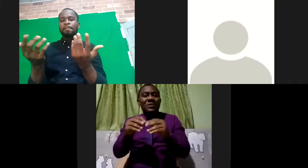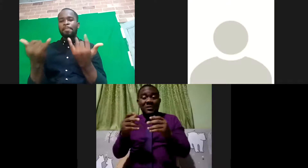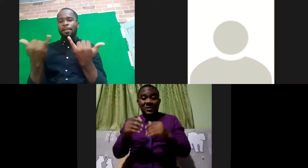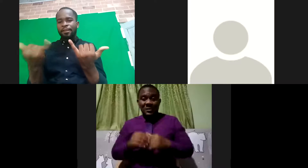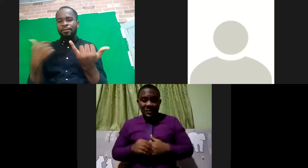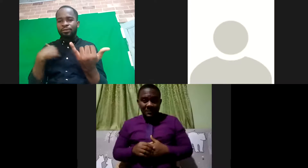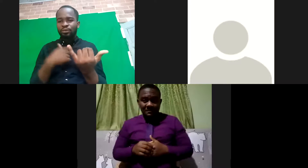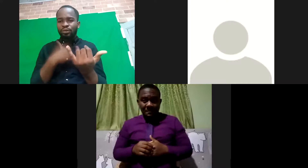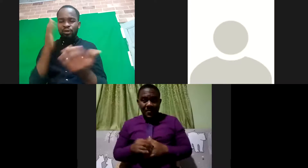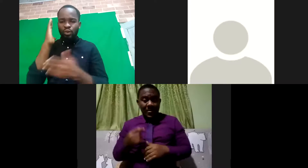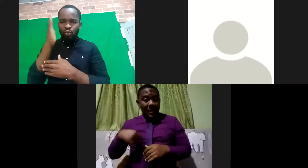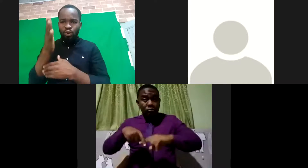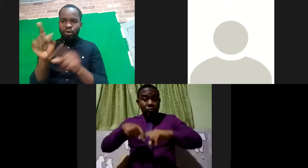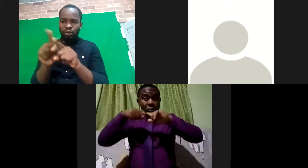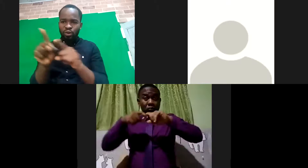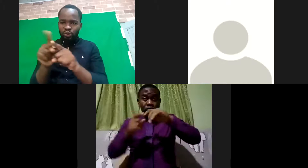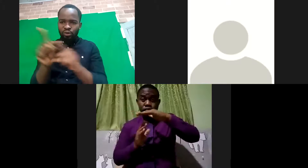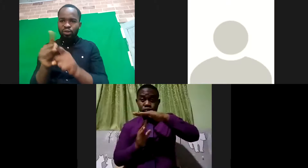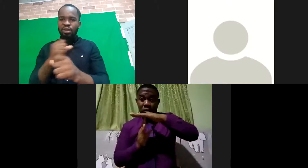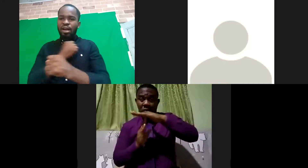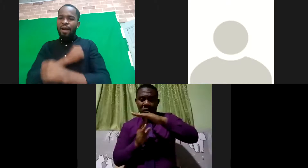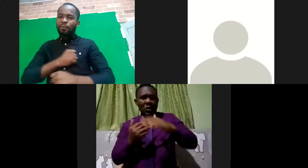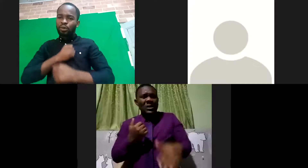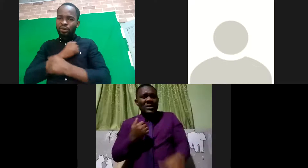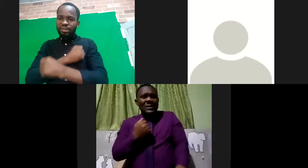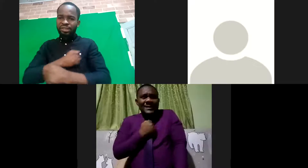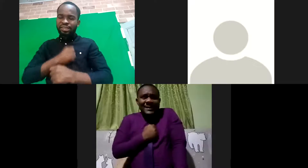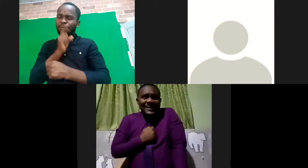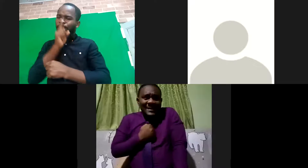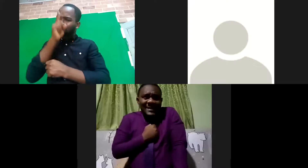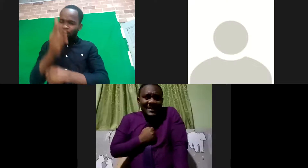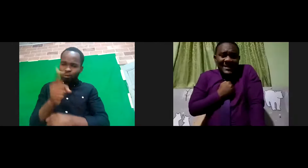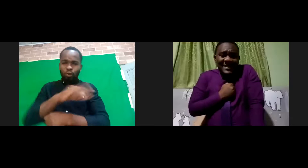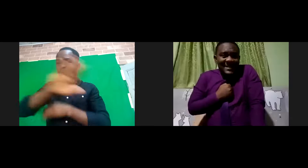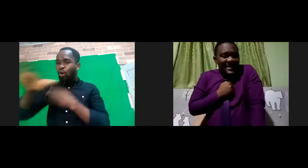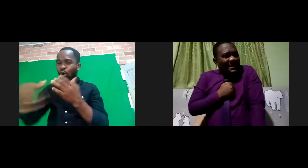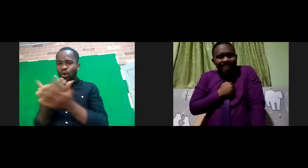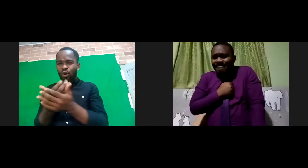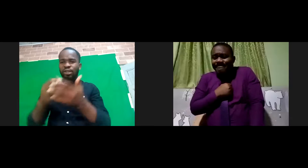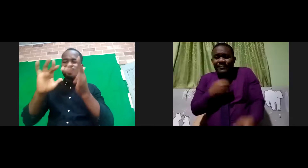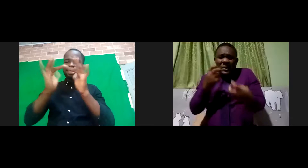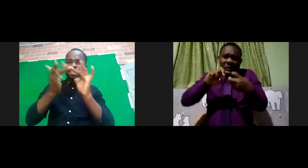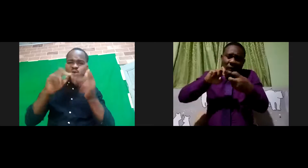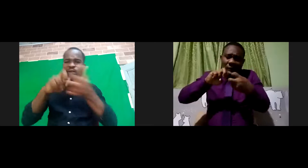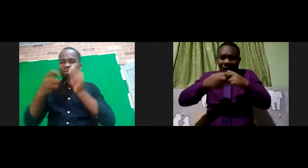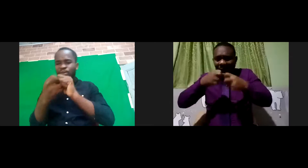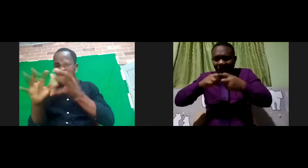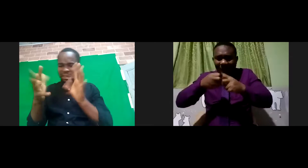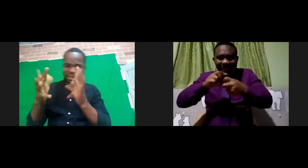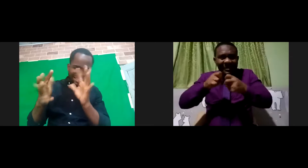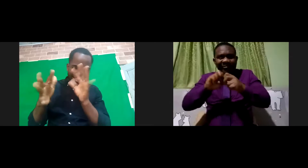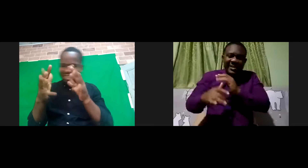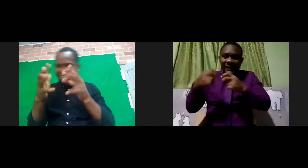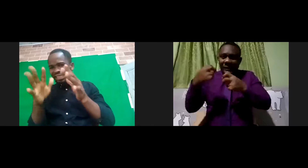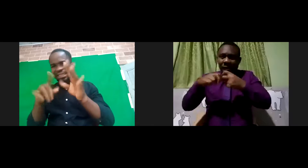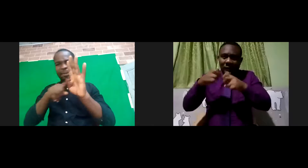we also apologize sincerely for all the hitches and the challenges that we faced during the